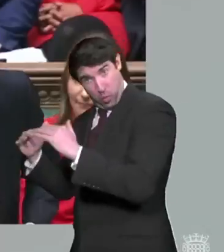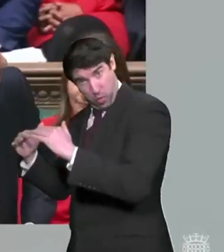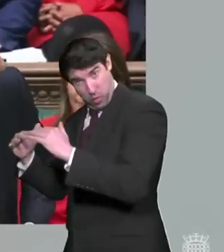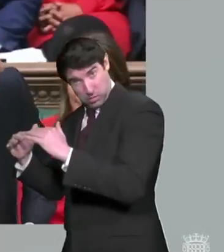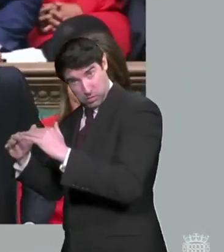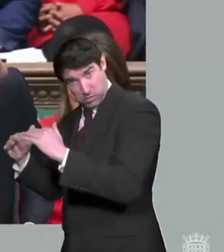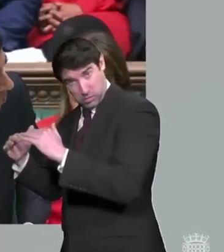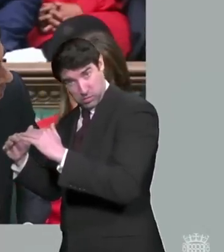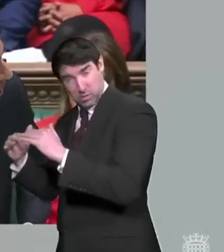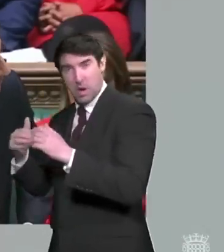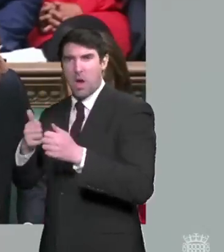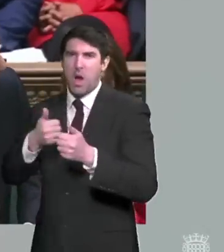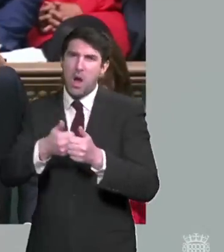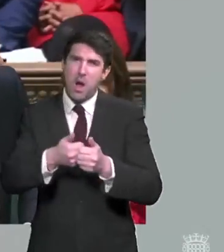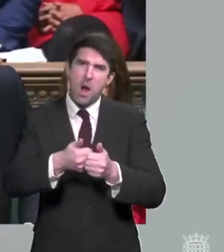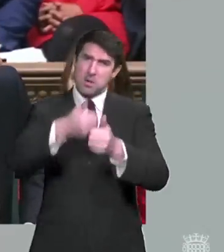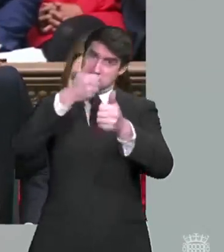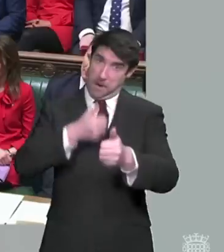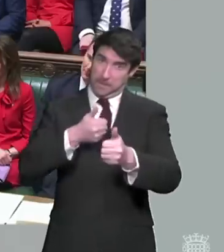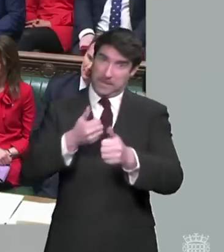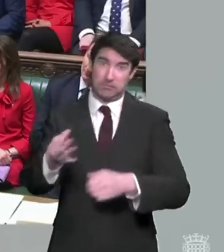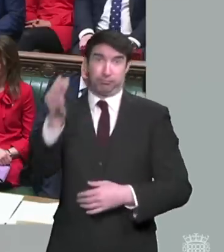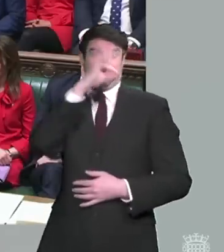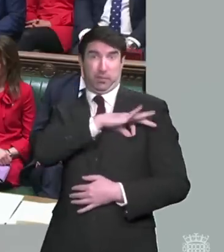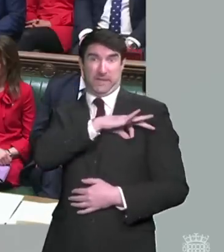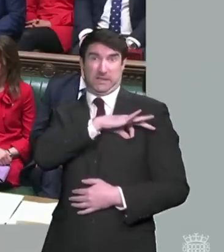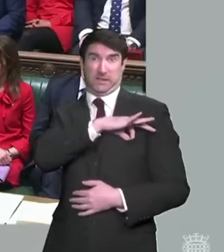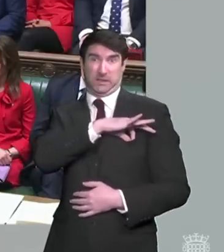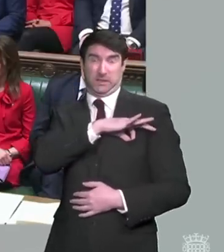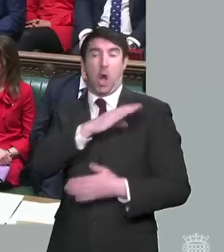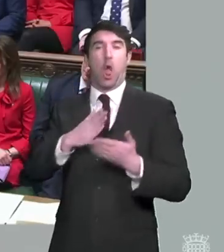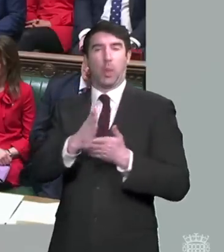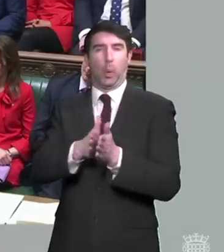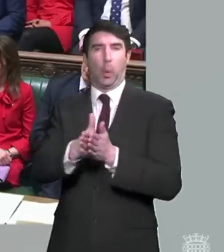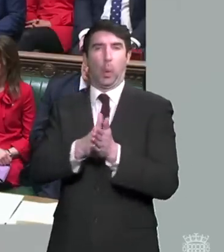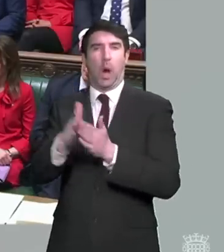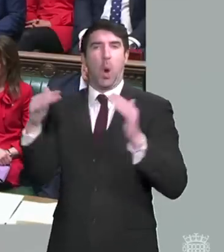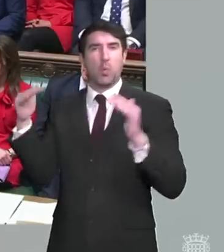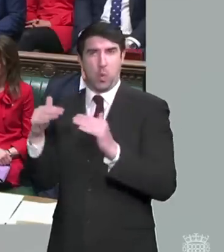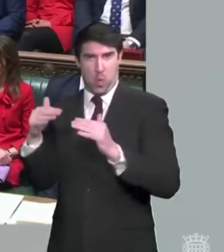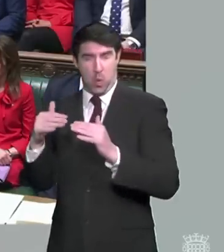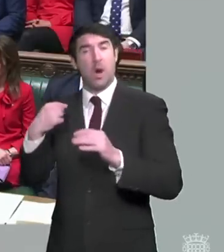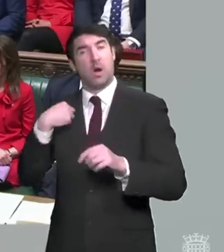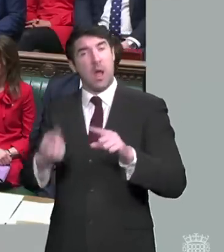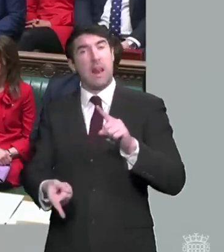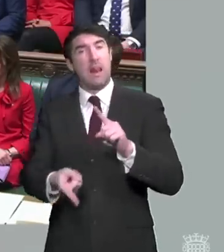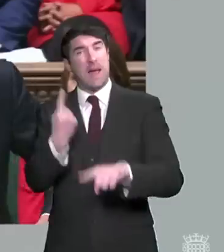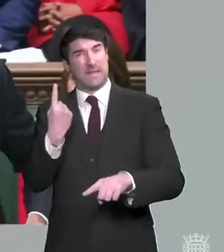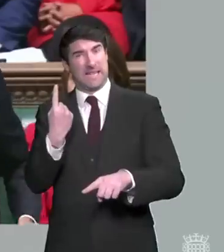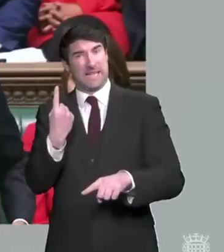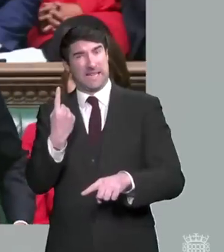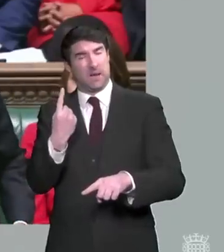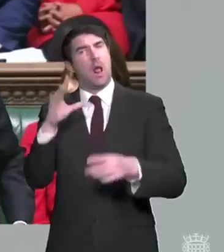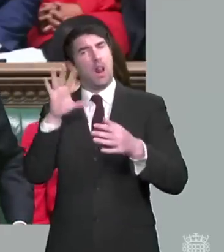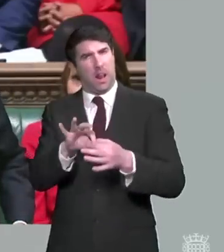should go untaxed. That's what our levy does. It's right that we recover those excess profits from energy companies as a result of